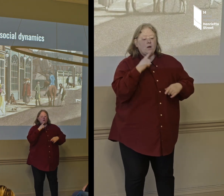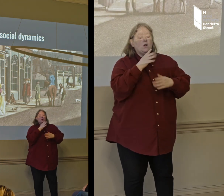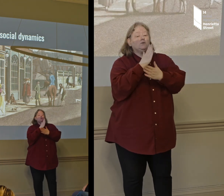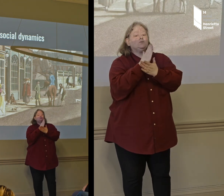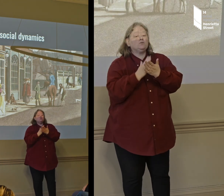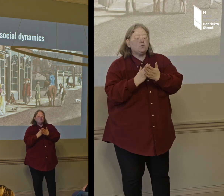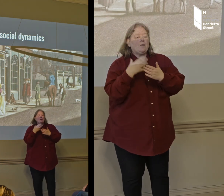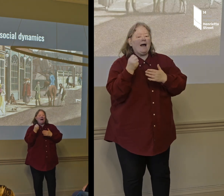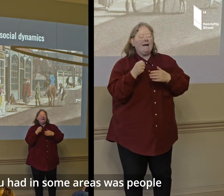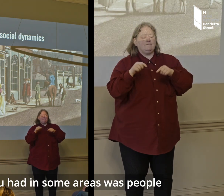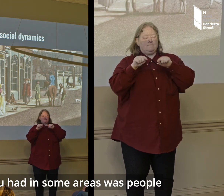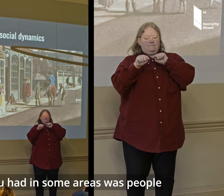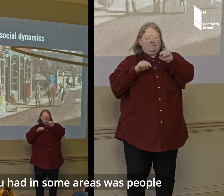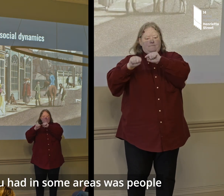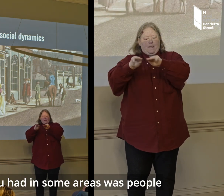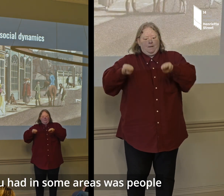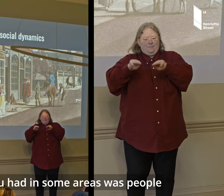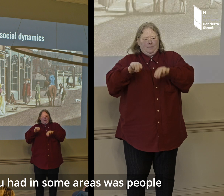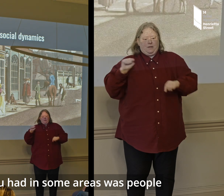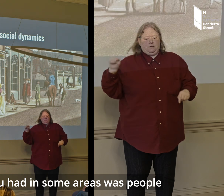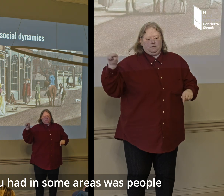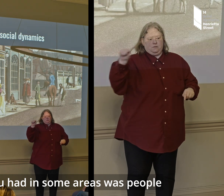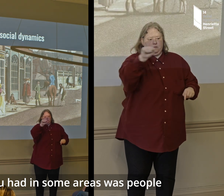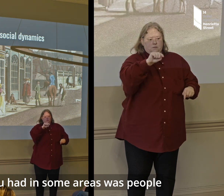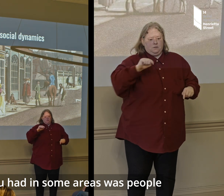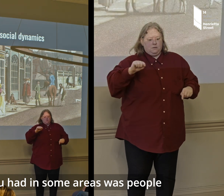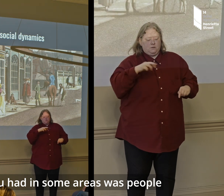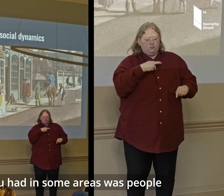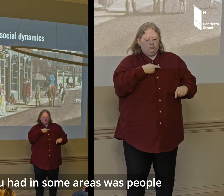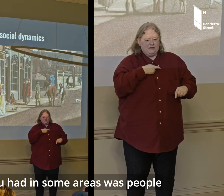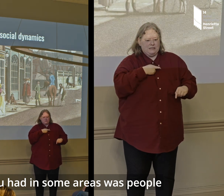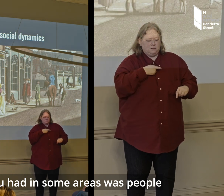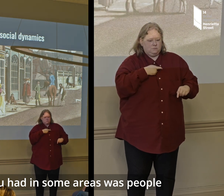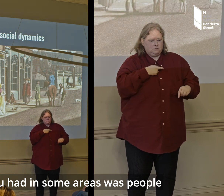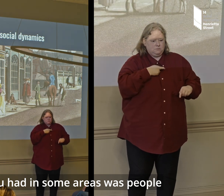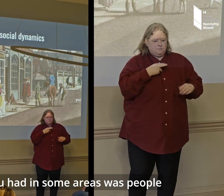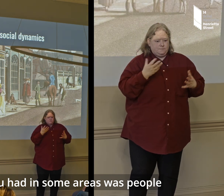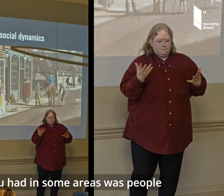poor. And what you had in some areas was